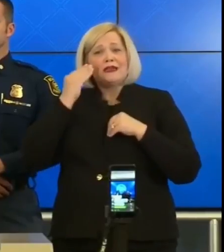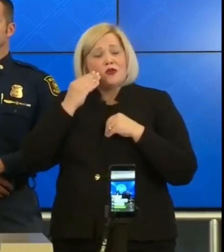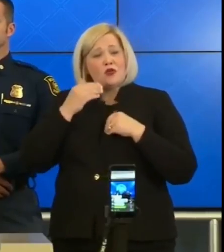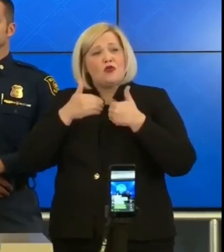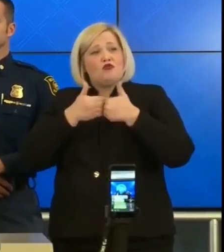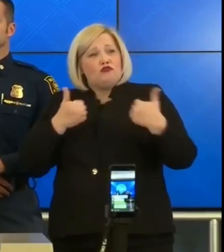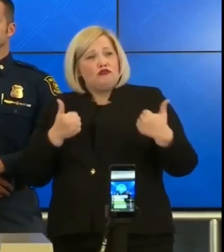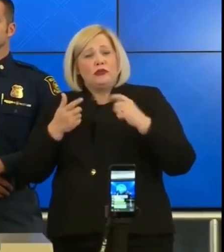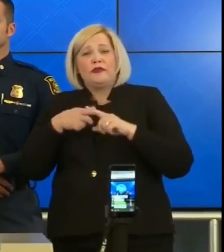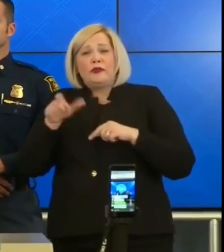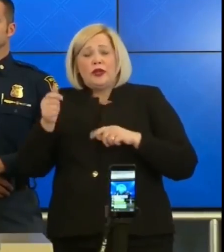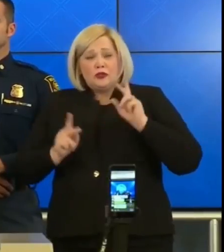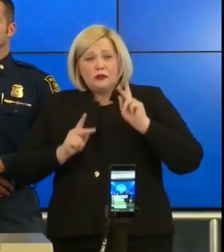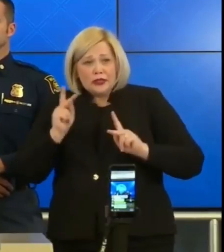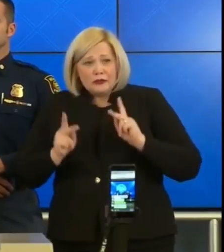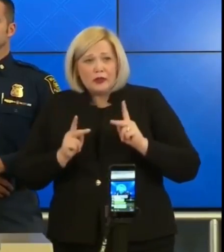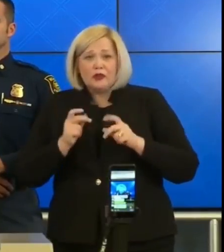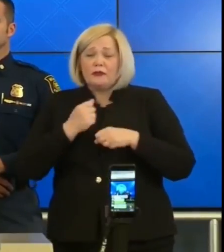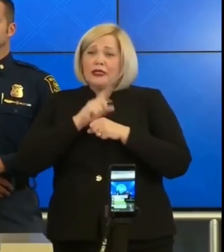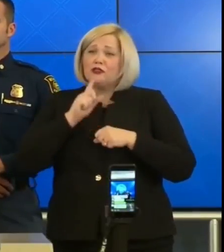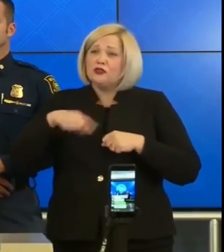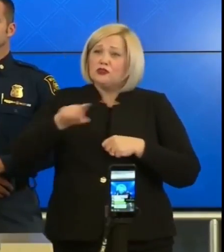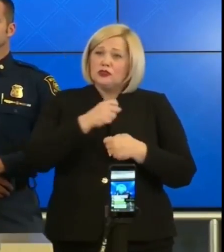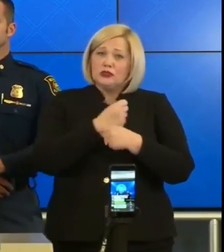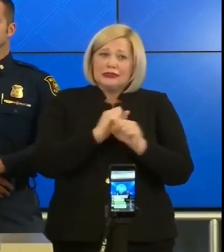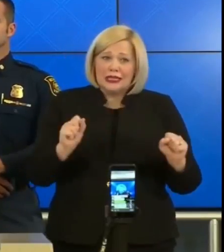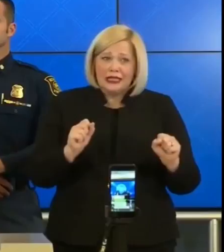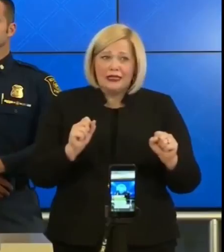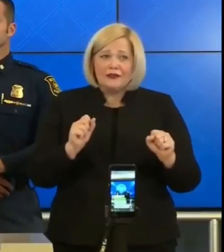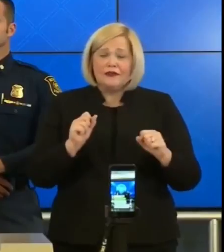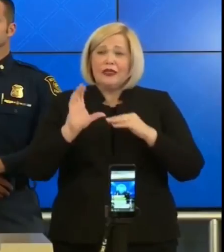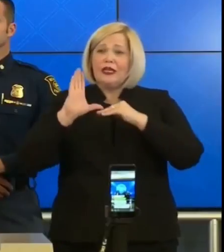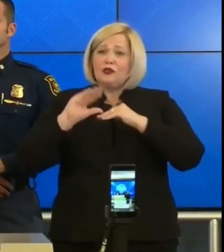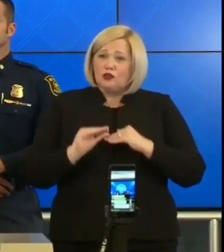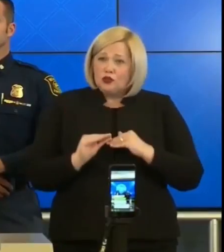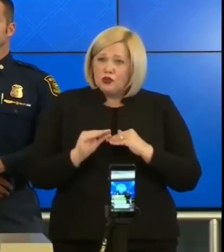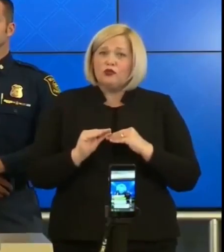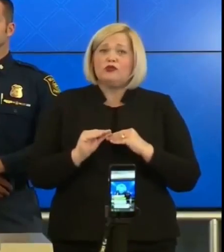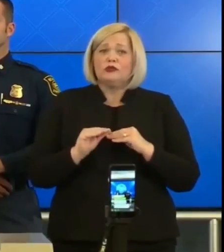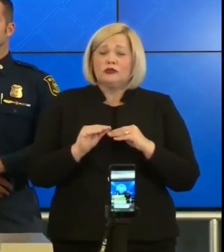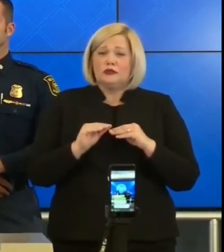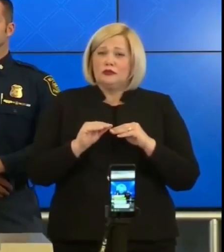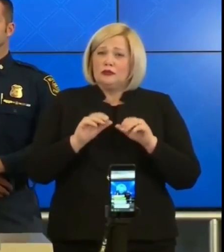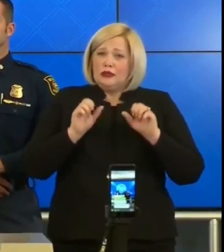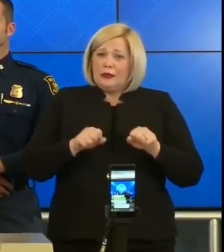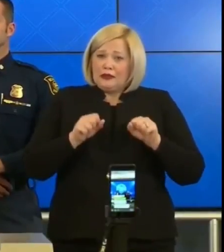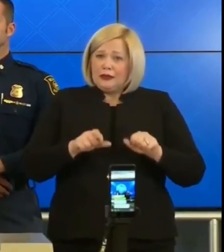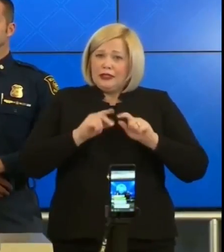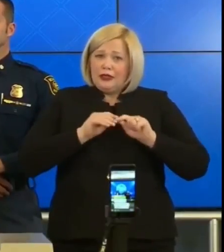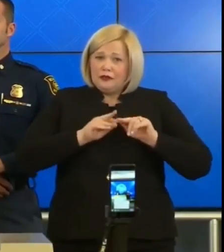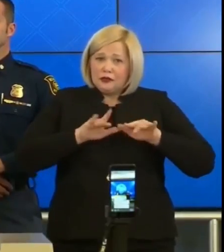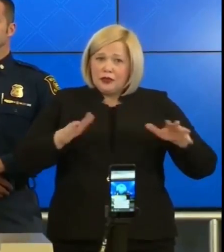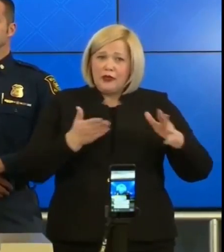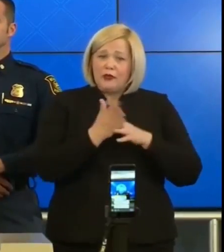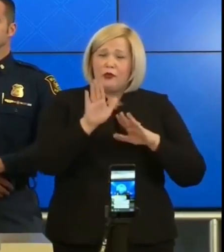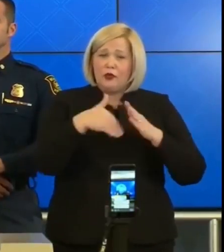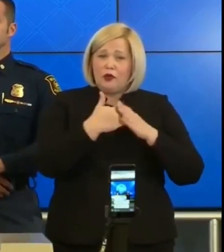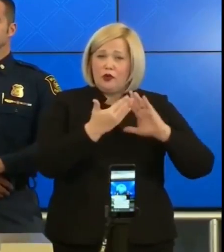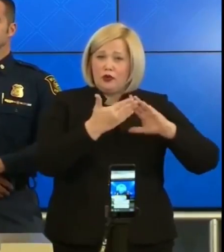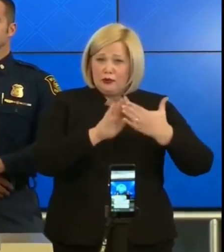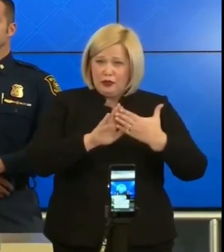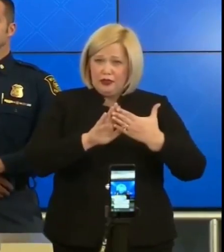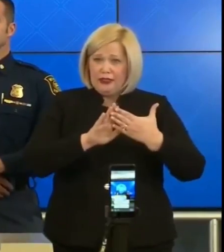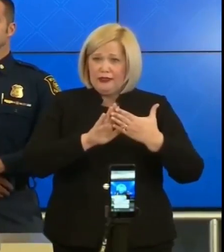recommending and keep yourself safe and mitigate the level of community spread. I know that it